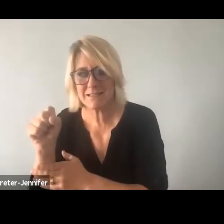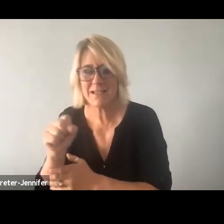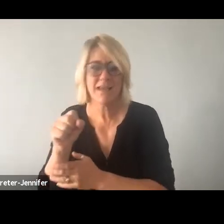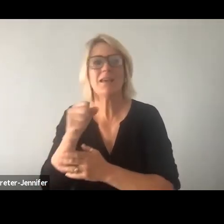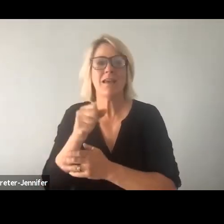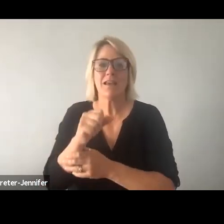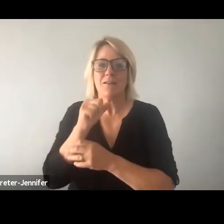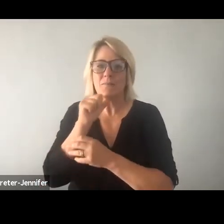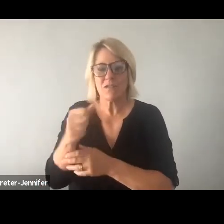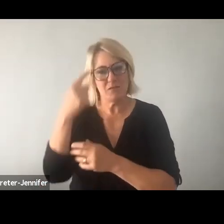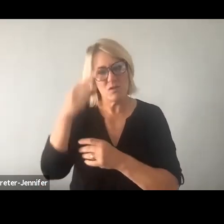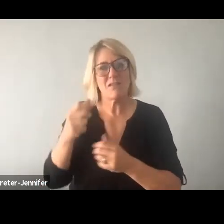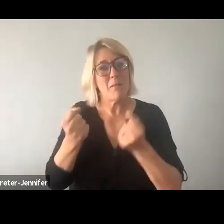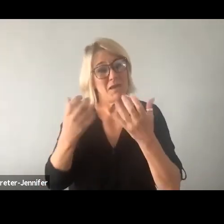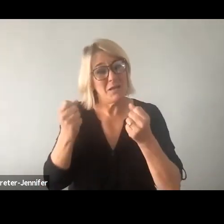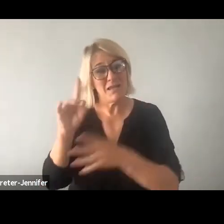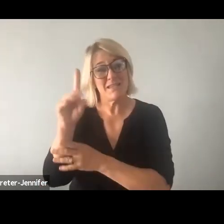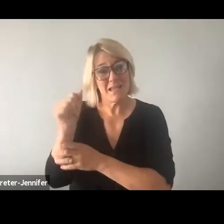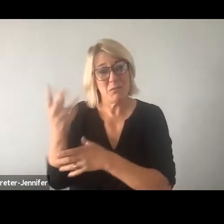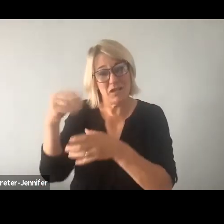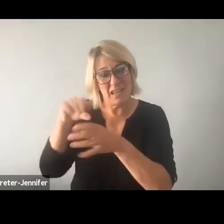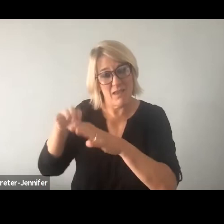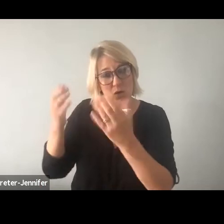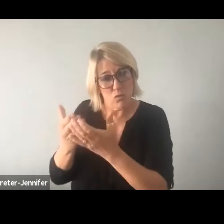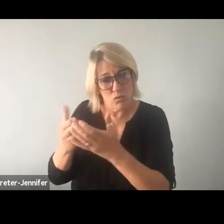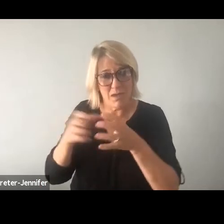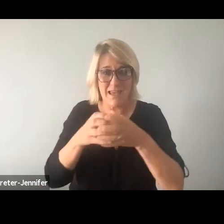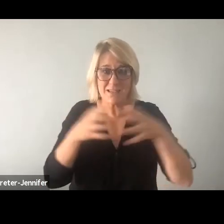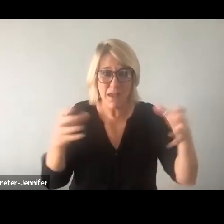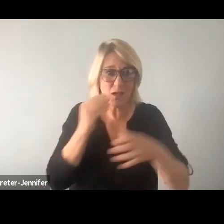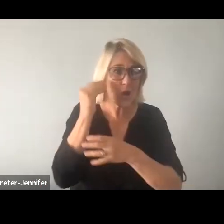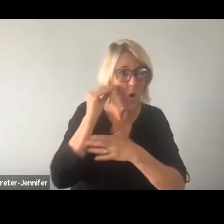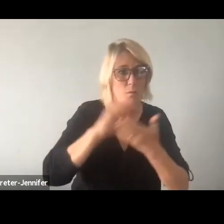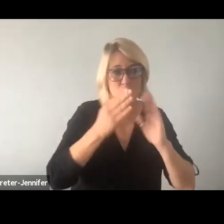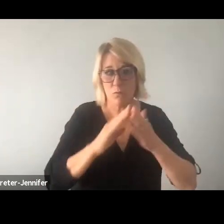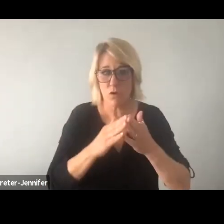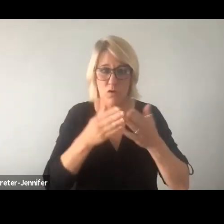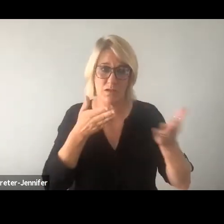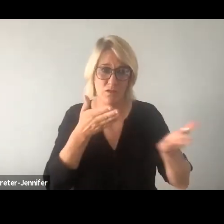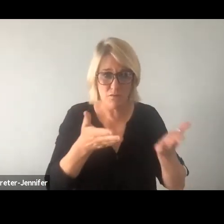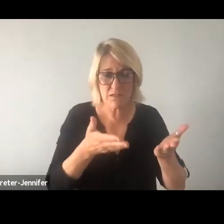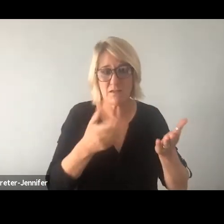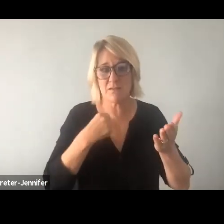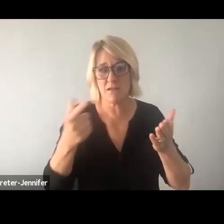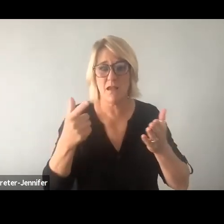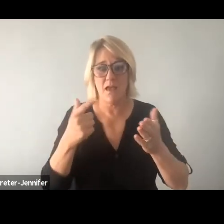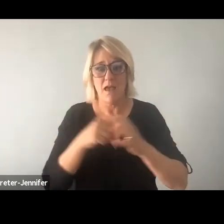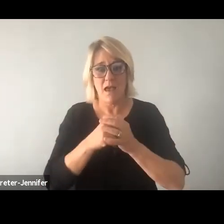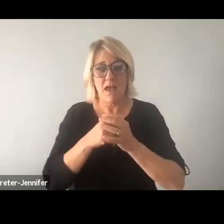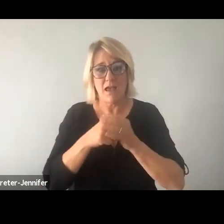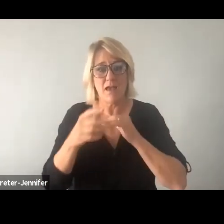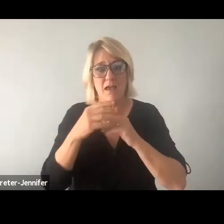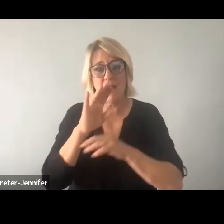of disabled people, expanding home and community-based services, and addressing the institutional bias in our long-term